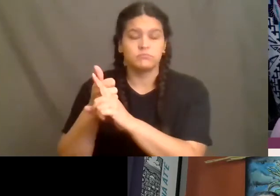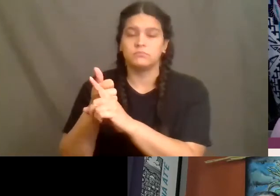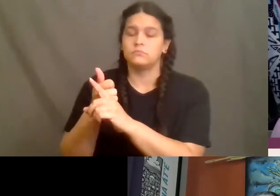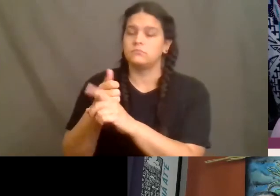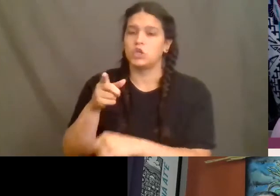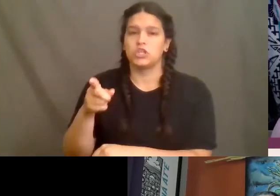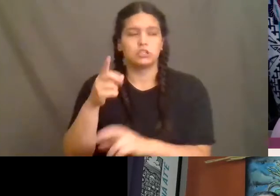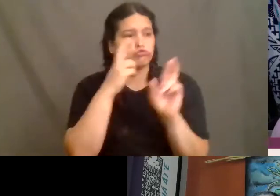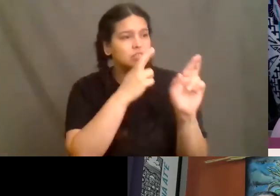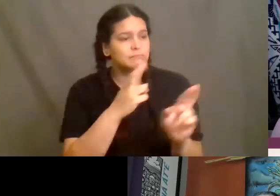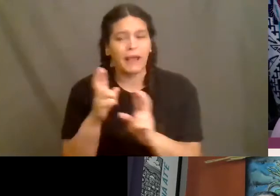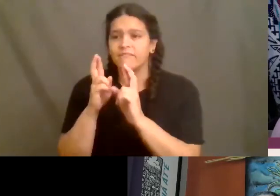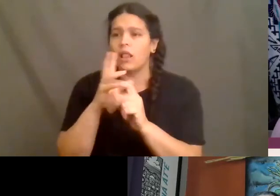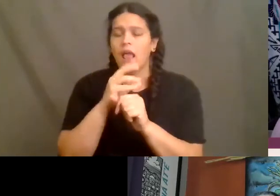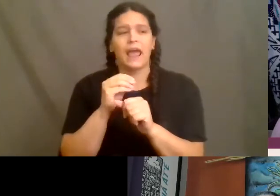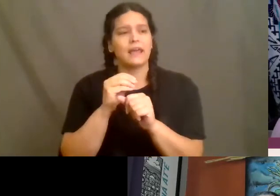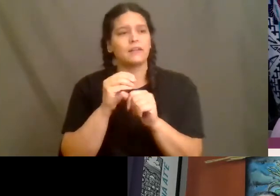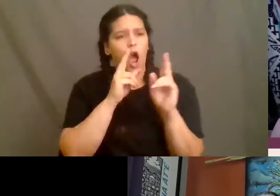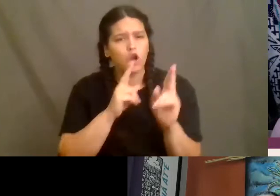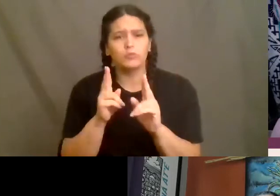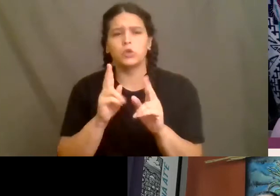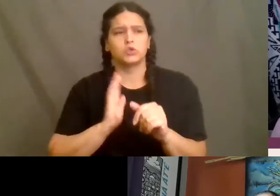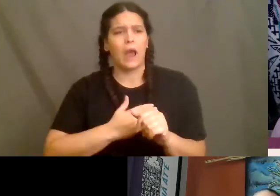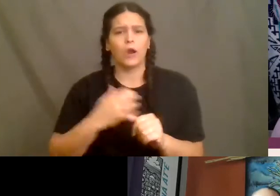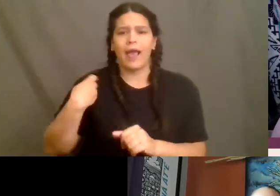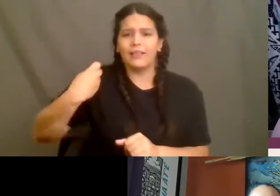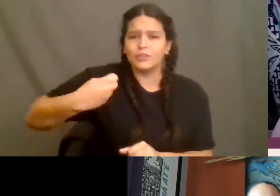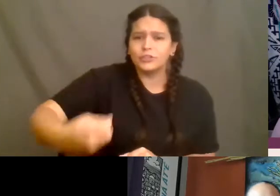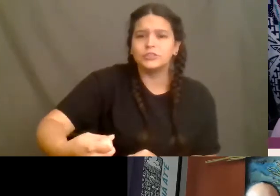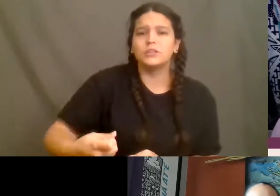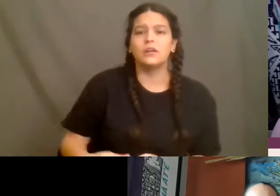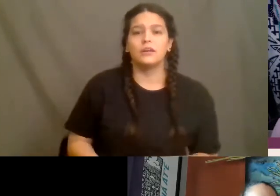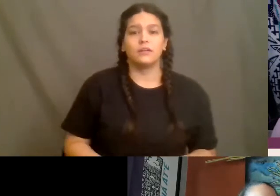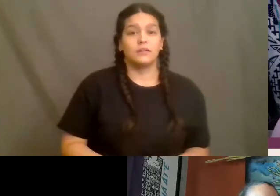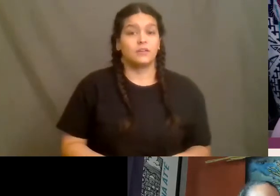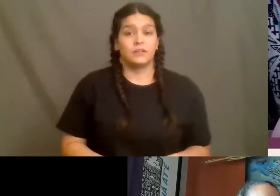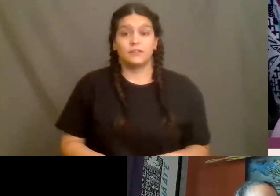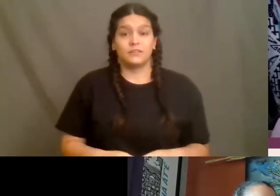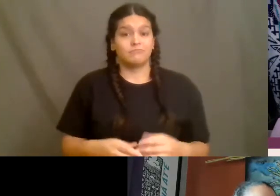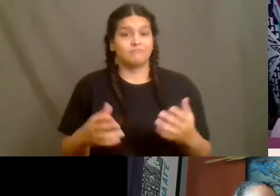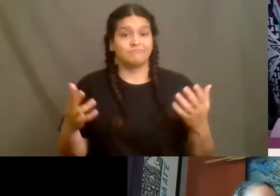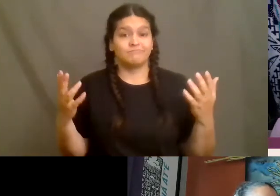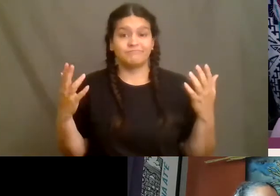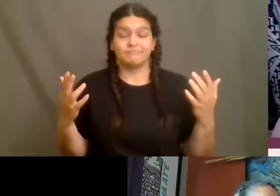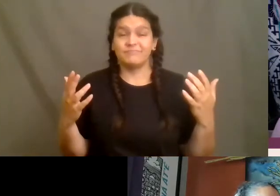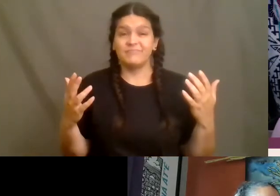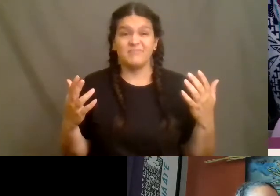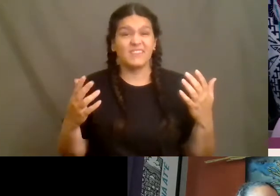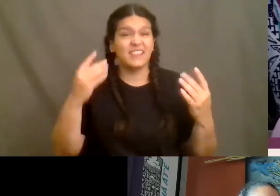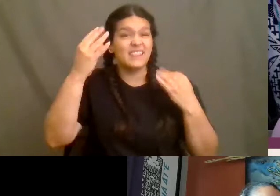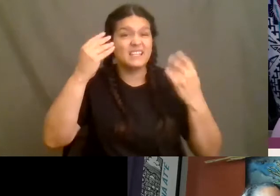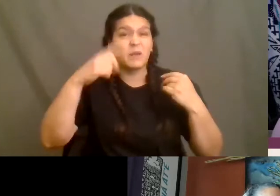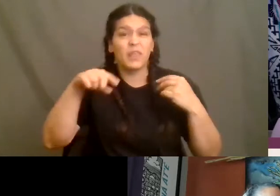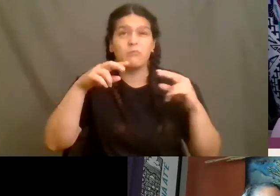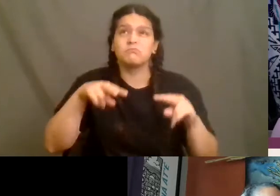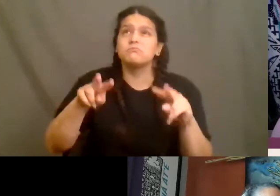respectful and honorable to our elders and holds them in great light and esteem as our most important generation, as